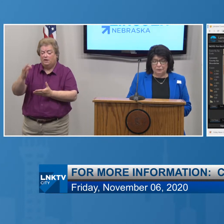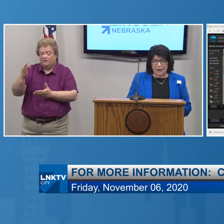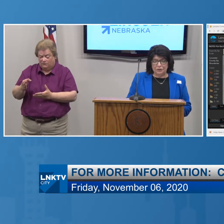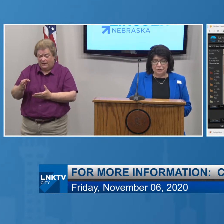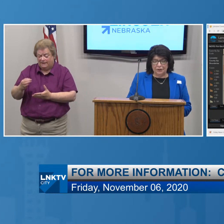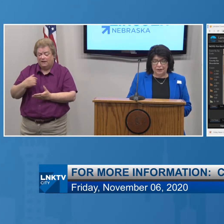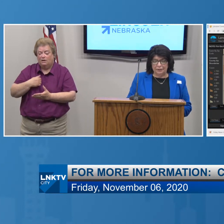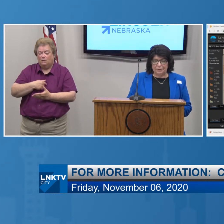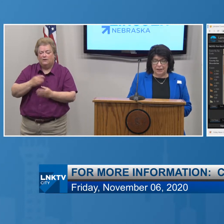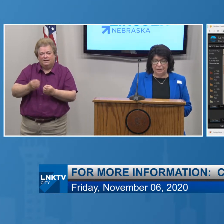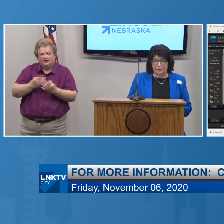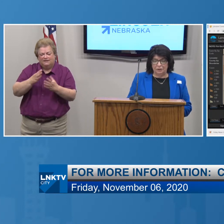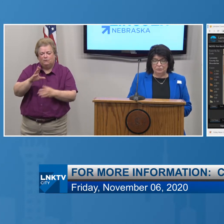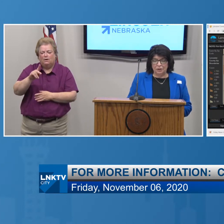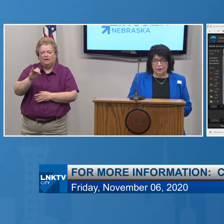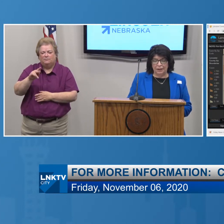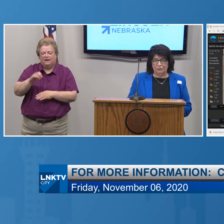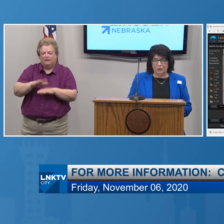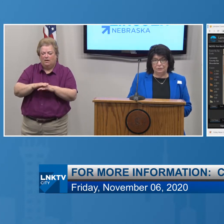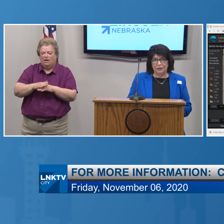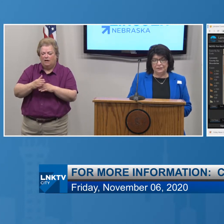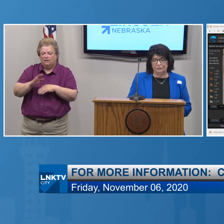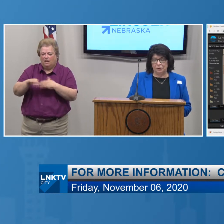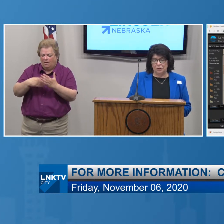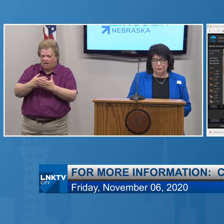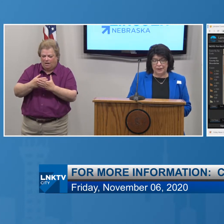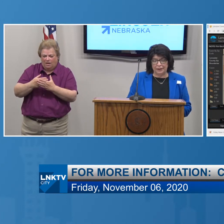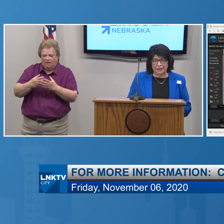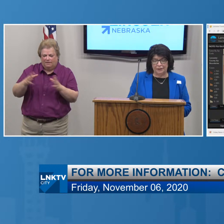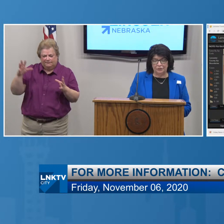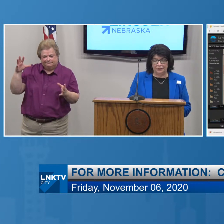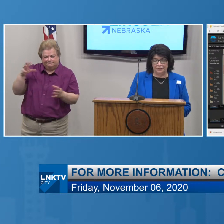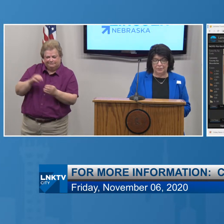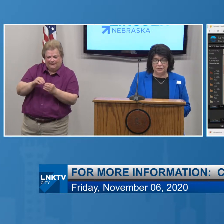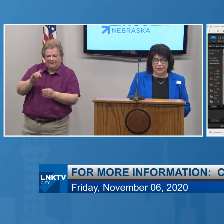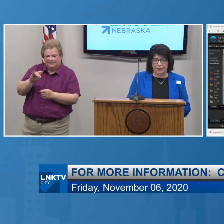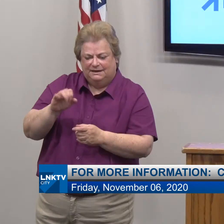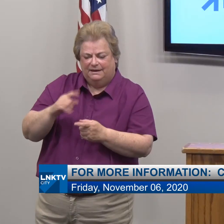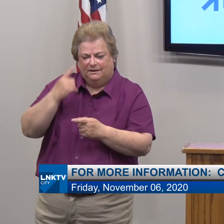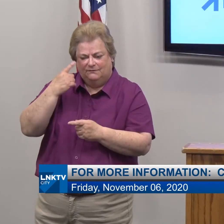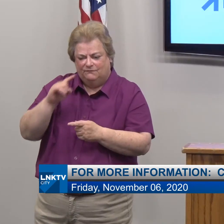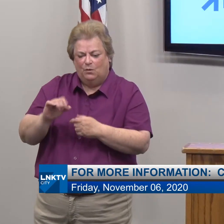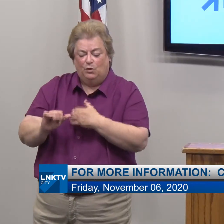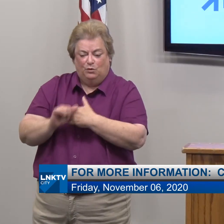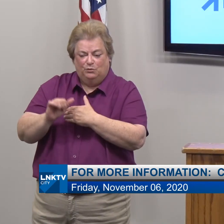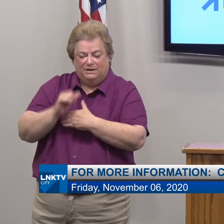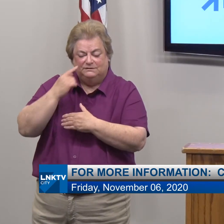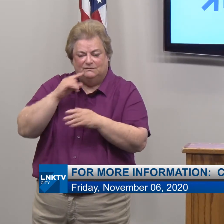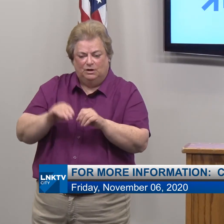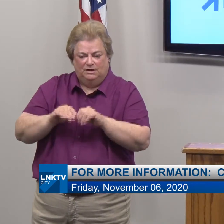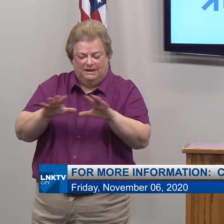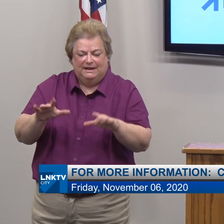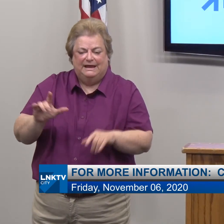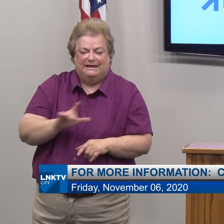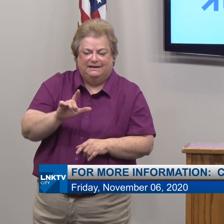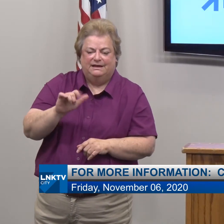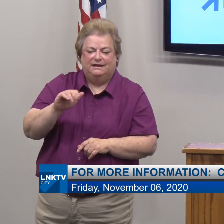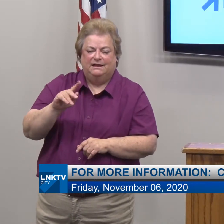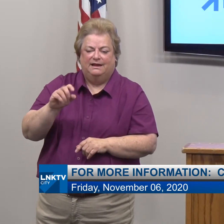here to provide you with an update on the overall level of risk for COVID-19 transmission in Lincoln and Lancaster